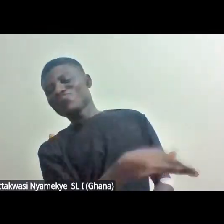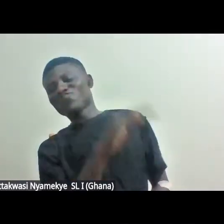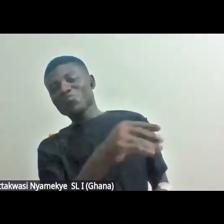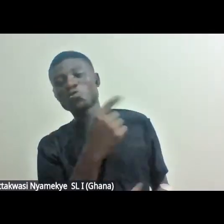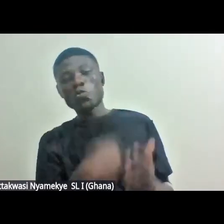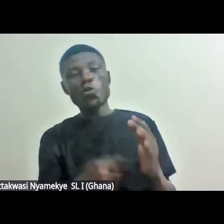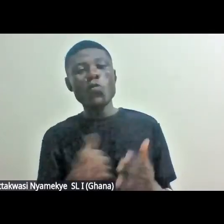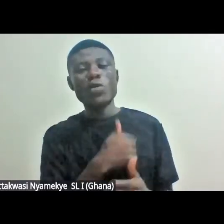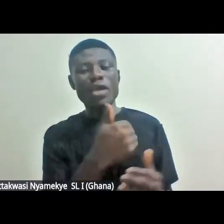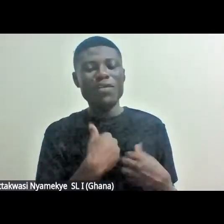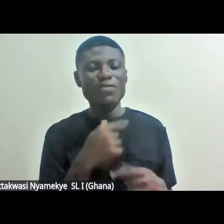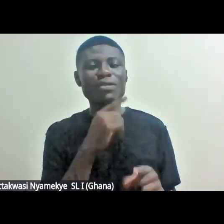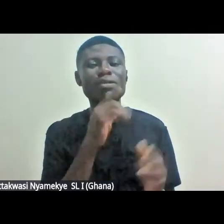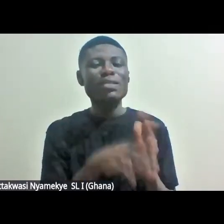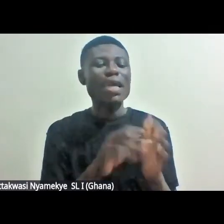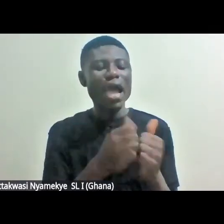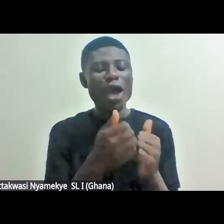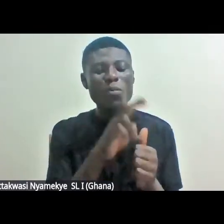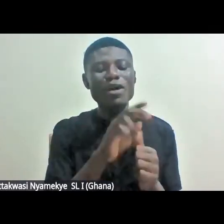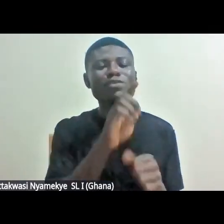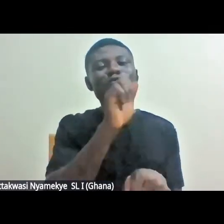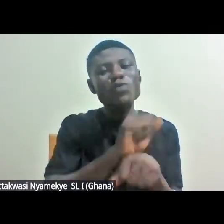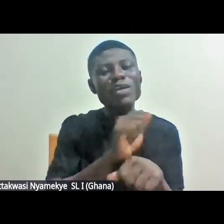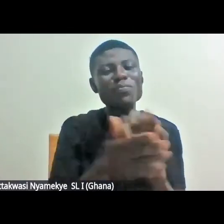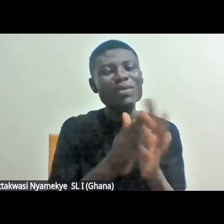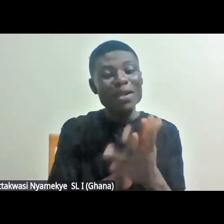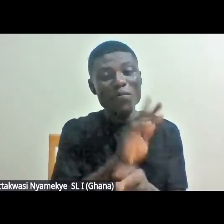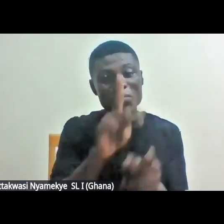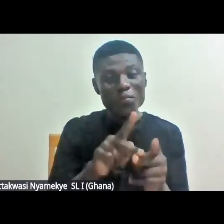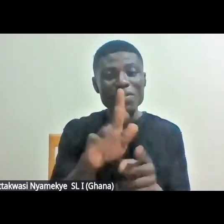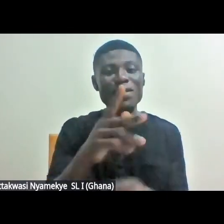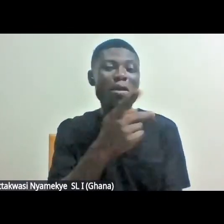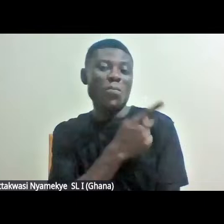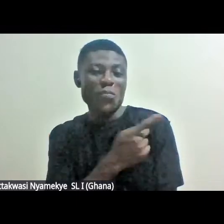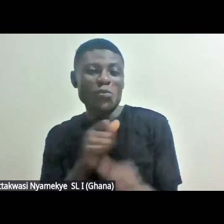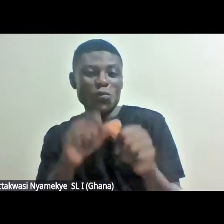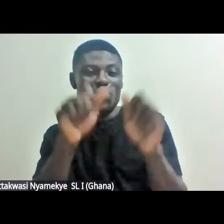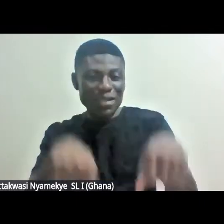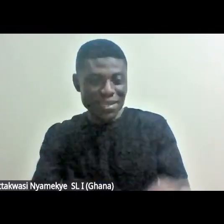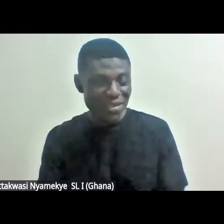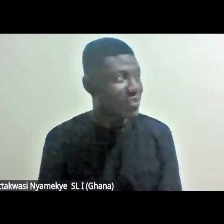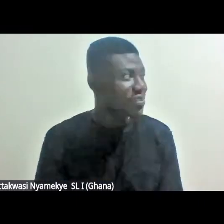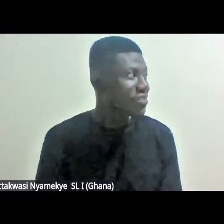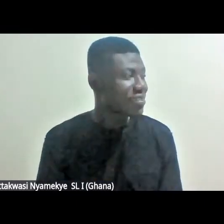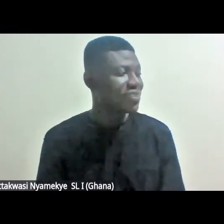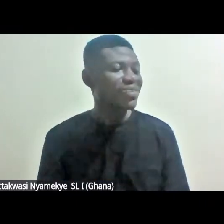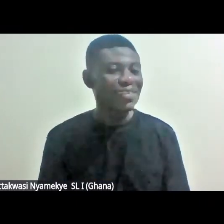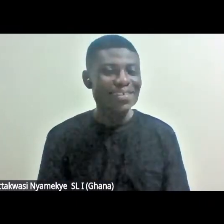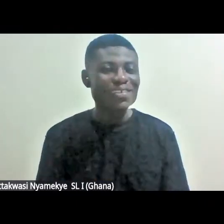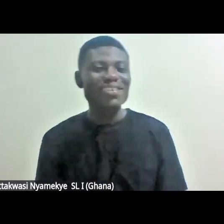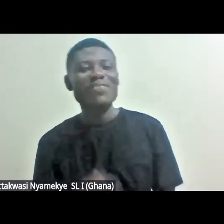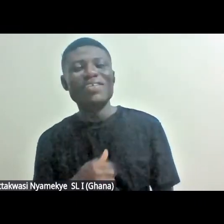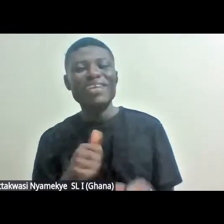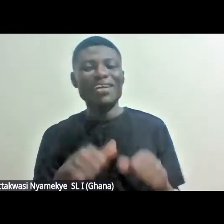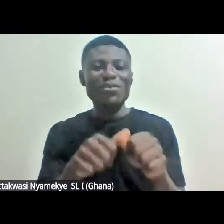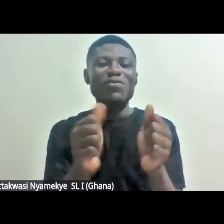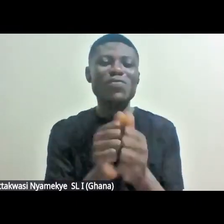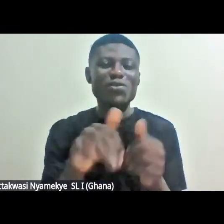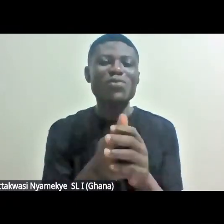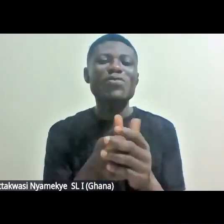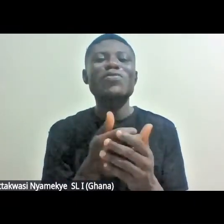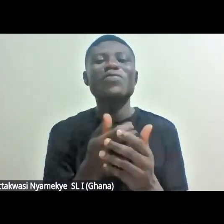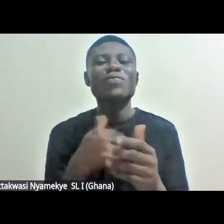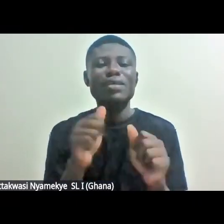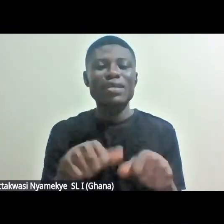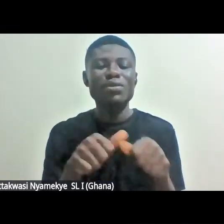already have and how we can utilize them. Precious, you can take over and let's see if we have any questions or contributions. Thank